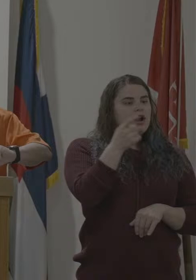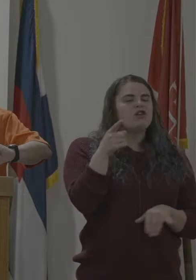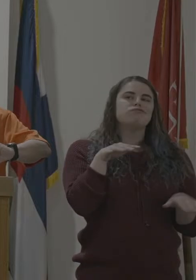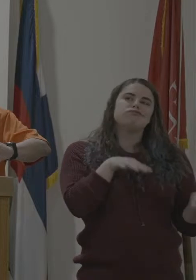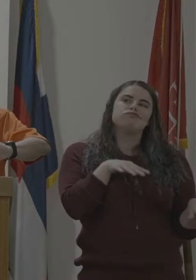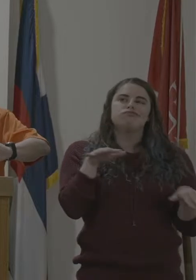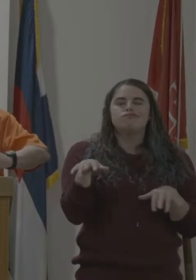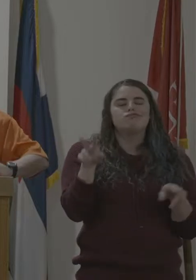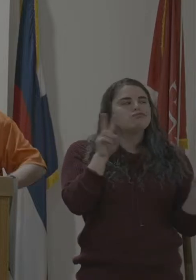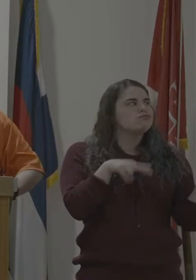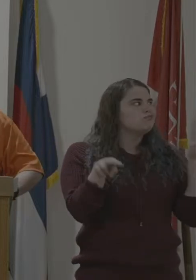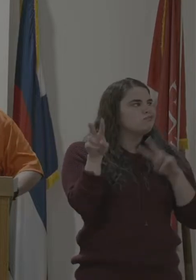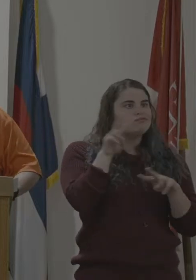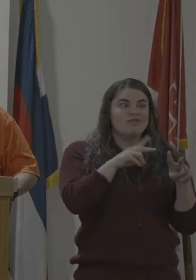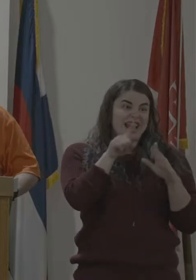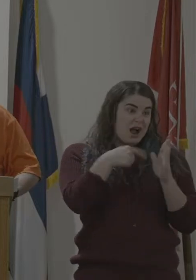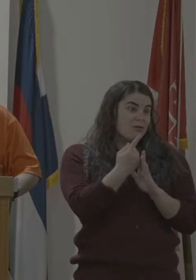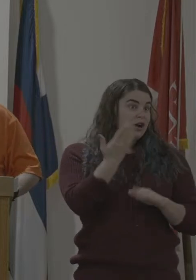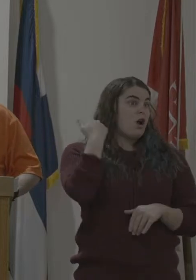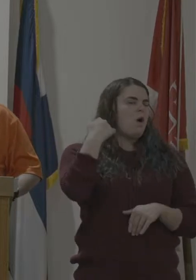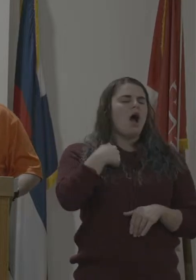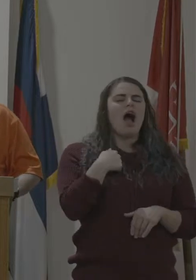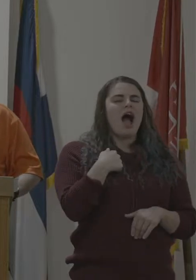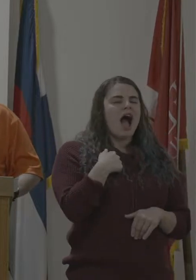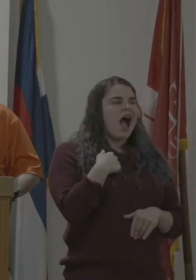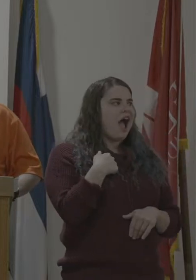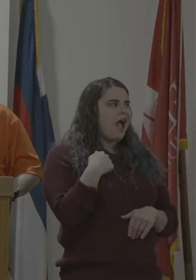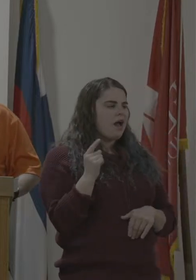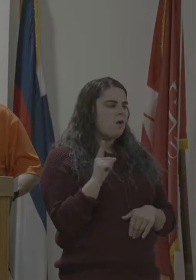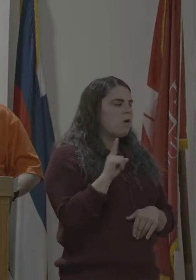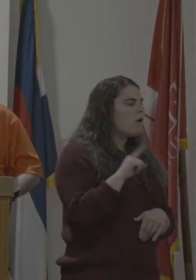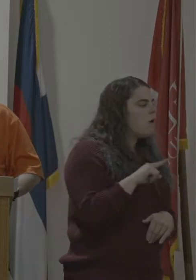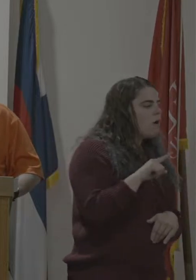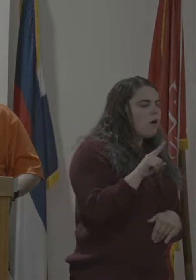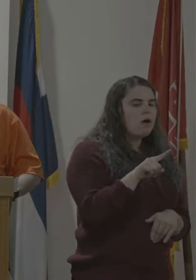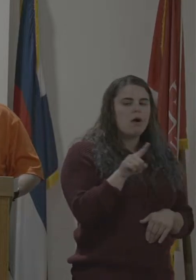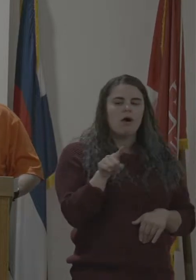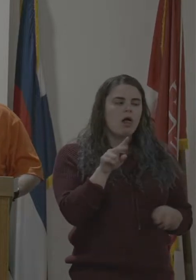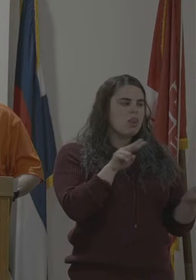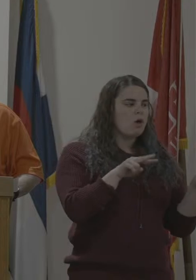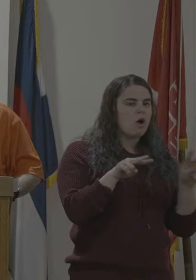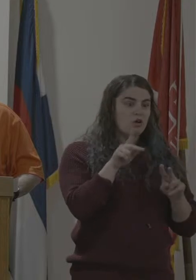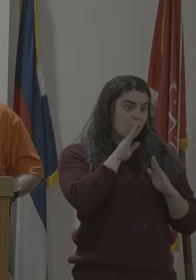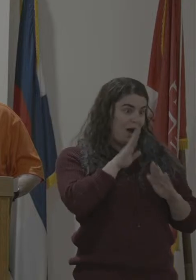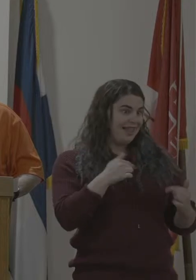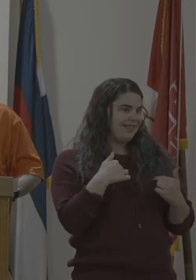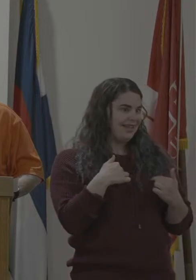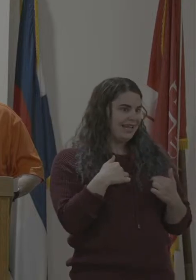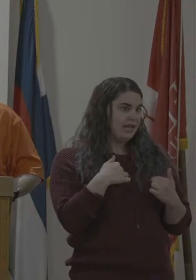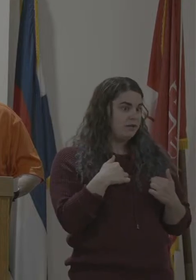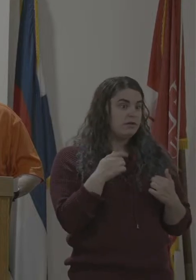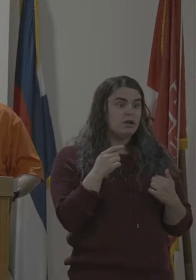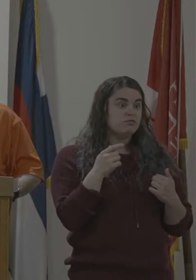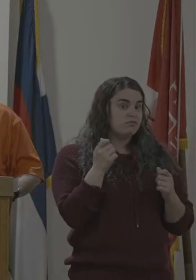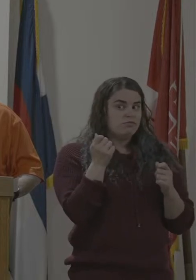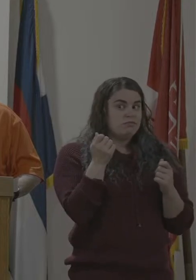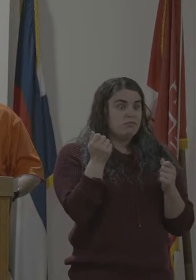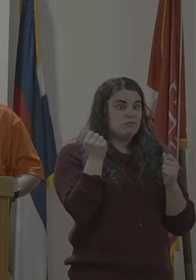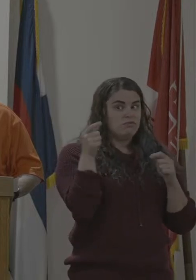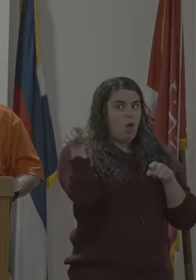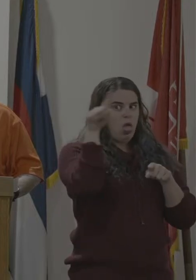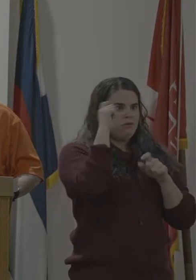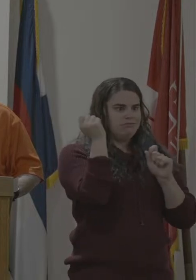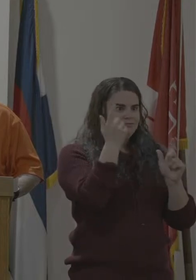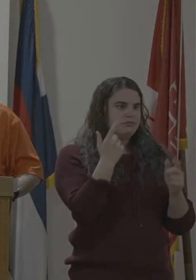hour ago, I was taking a look at portfolios, quietly, and nobody knew who I